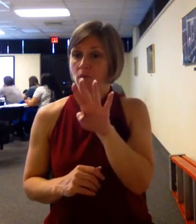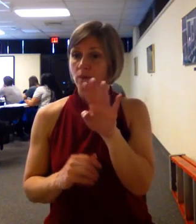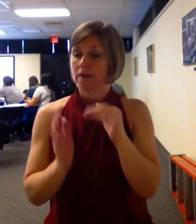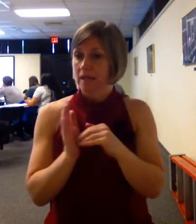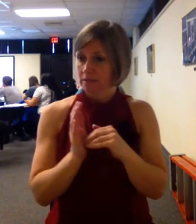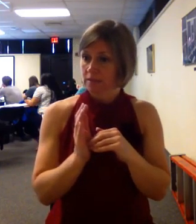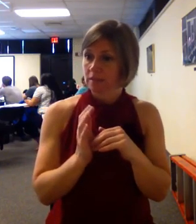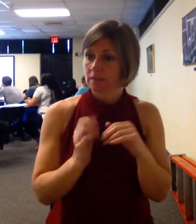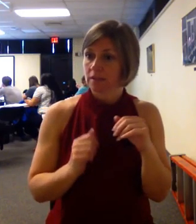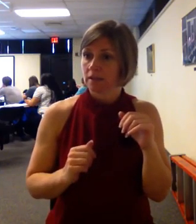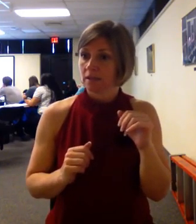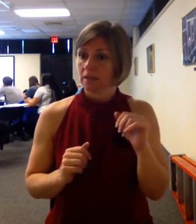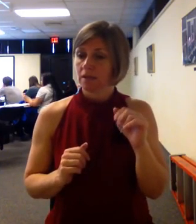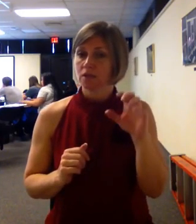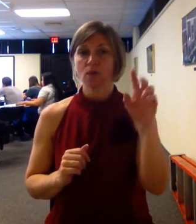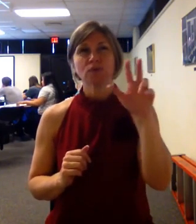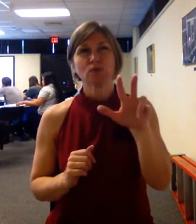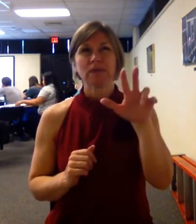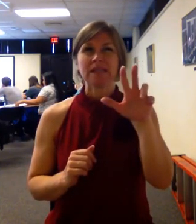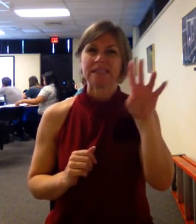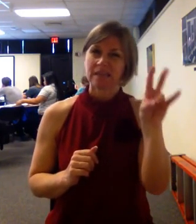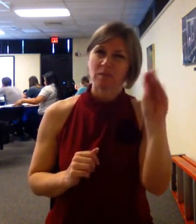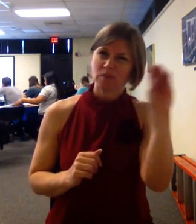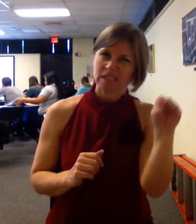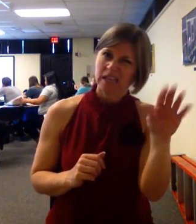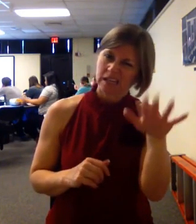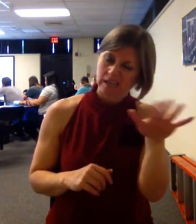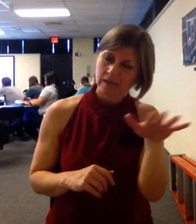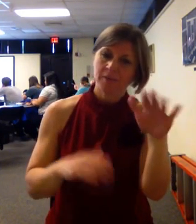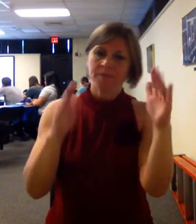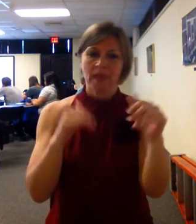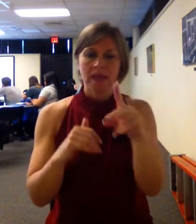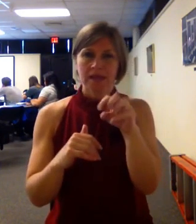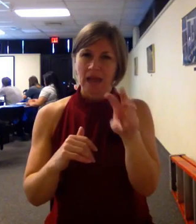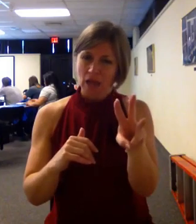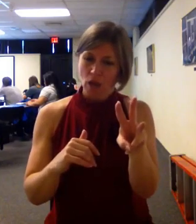that's basically 37.5%. And then Dow and Office Depot,